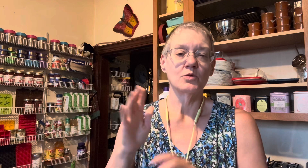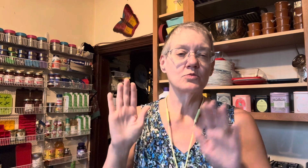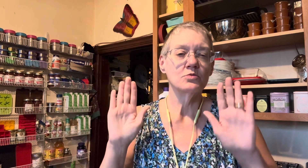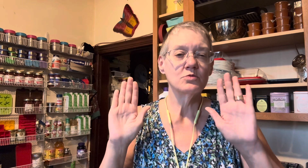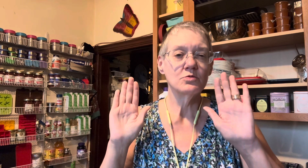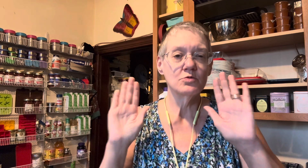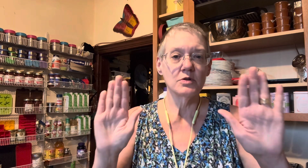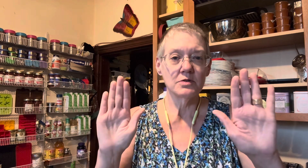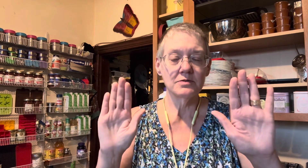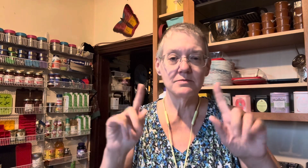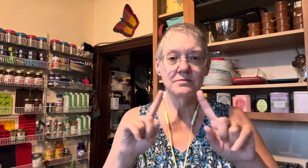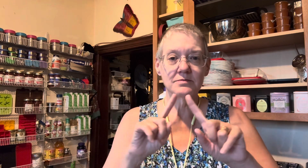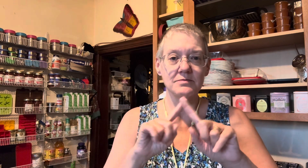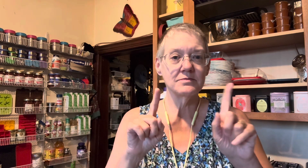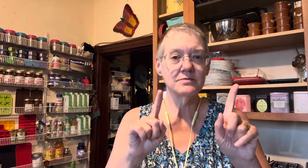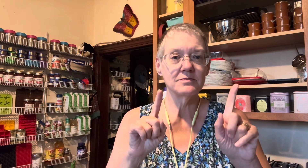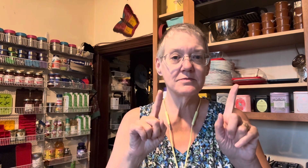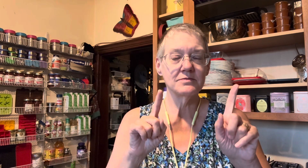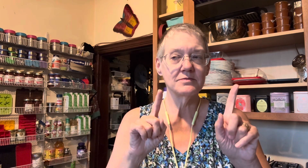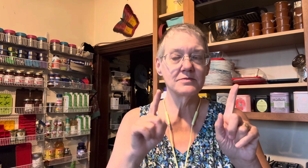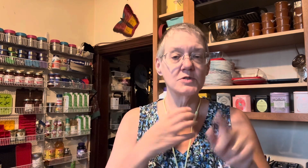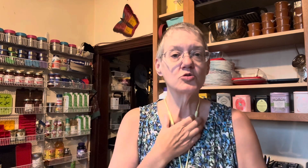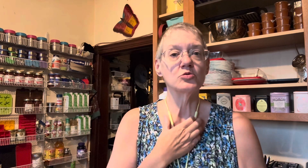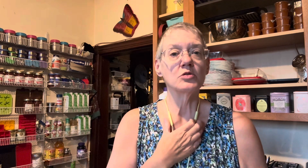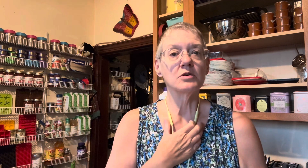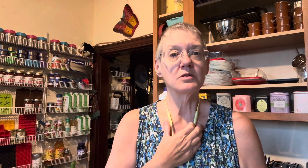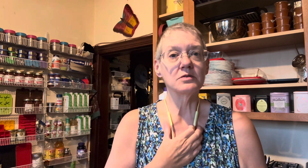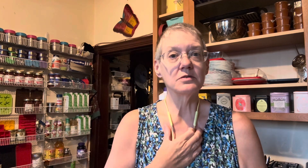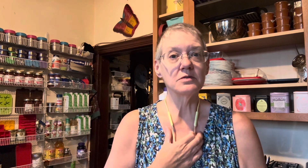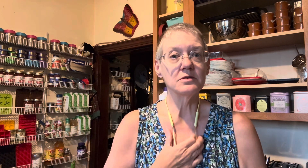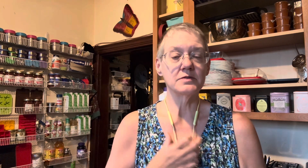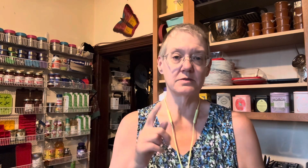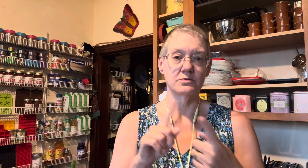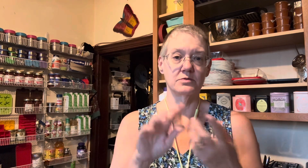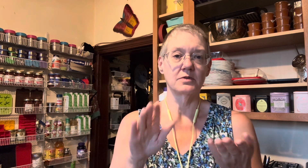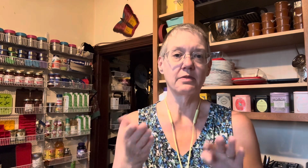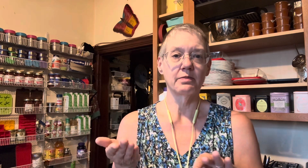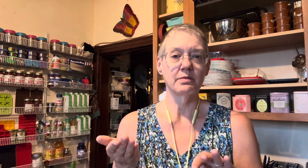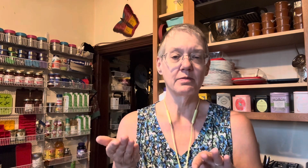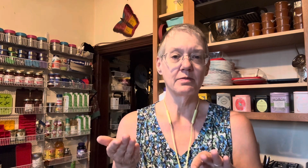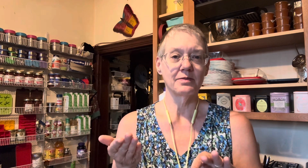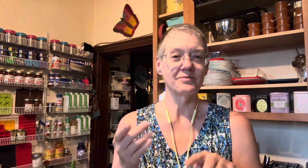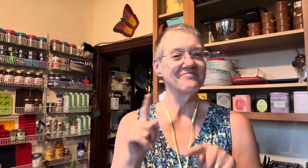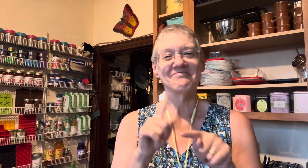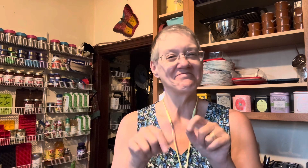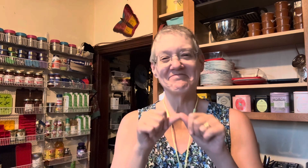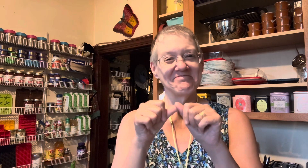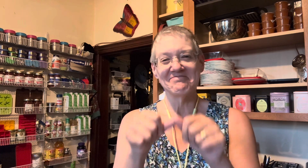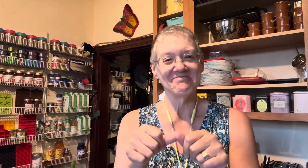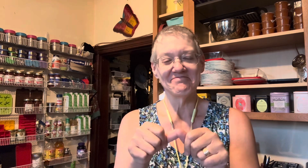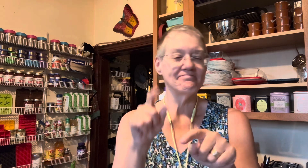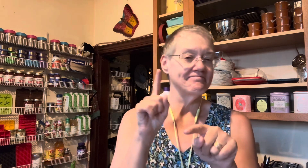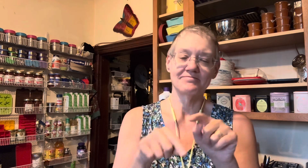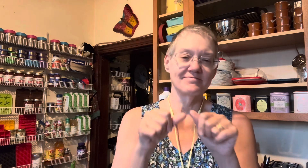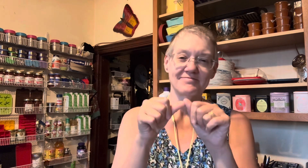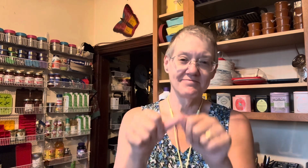felt great, but I was always starving, and that is not sustainable. You can't keep that